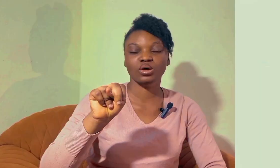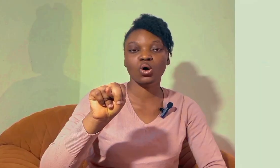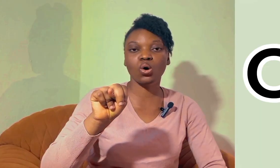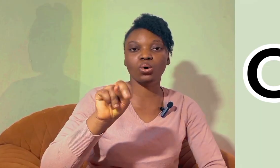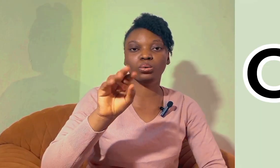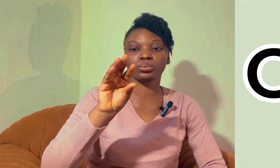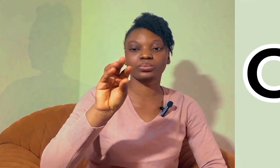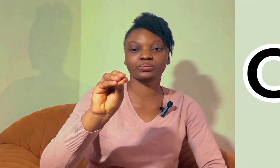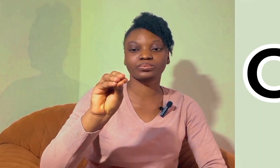O,